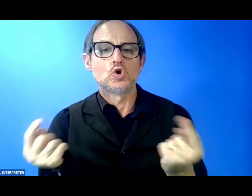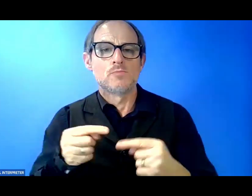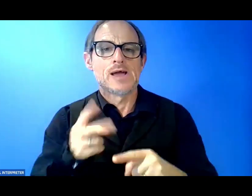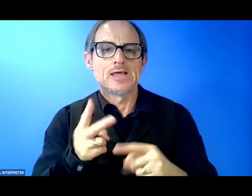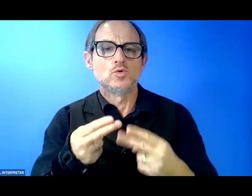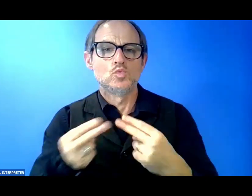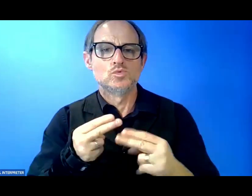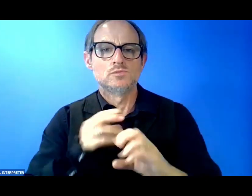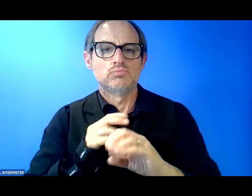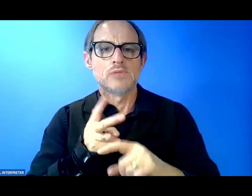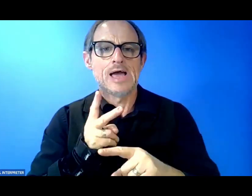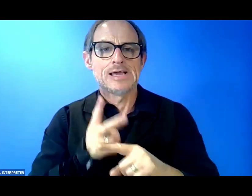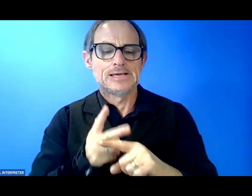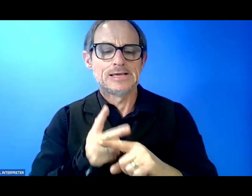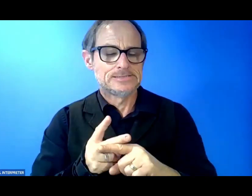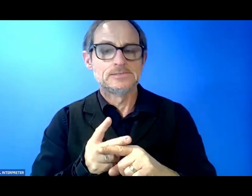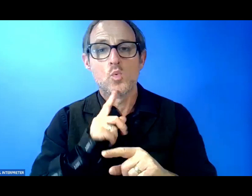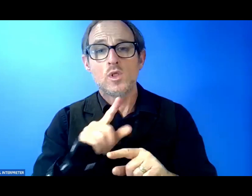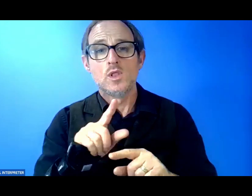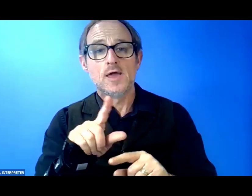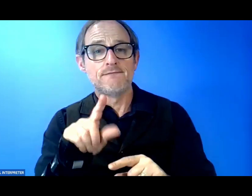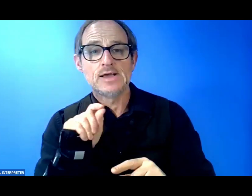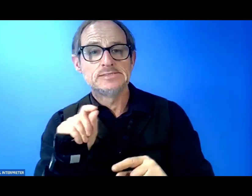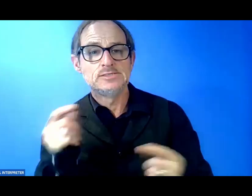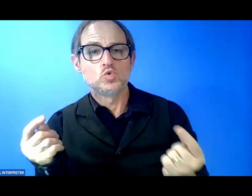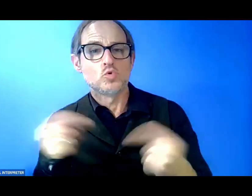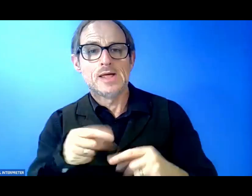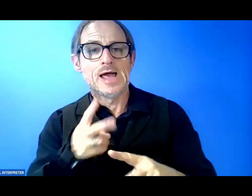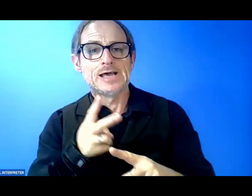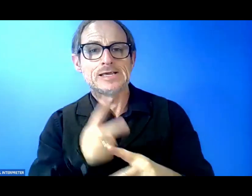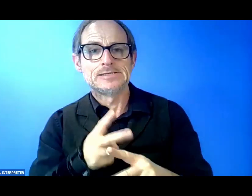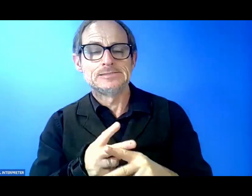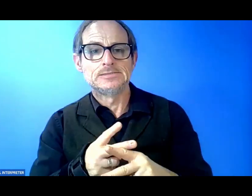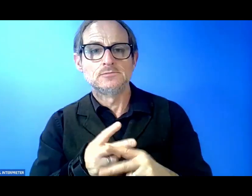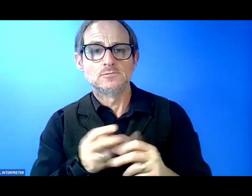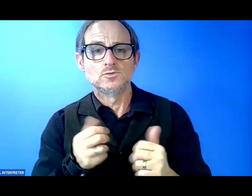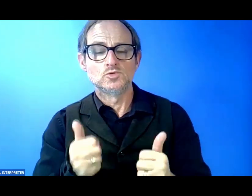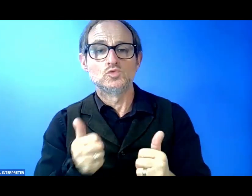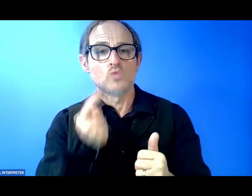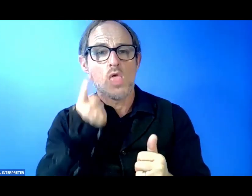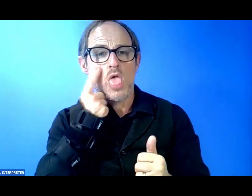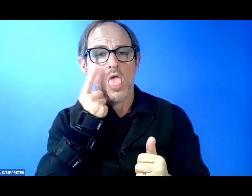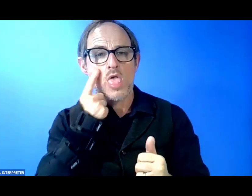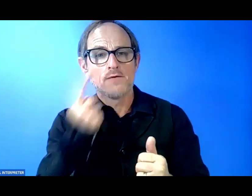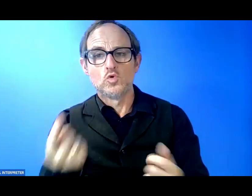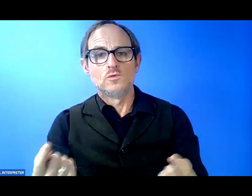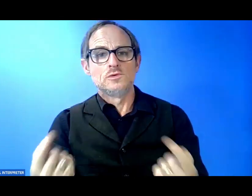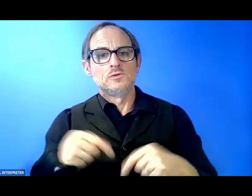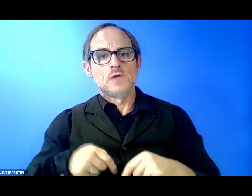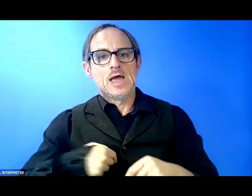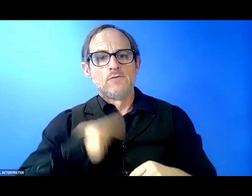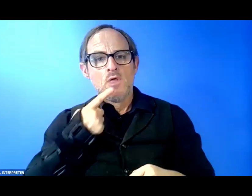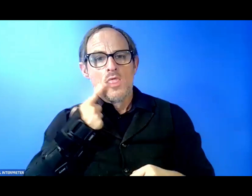news, and you are invited to come to Skopje whenever the road takes you to try our local version,